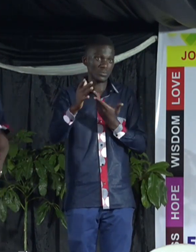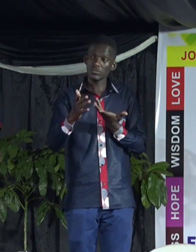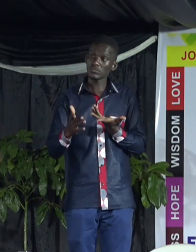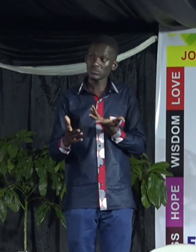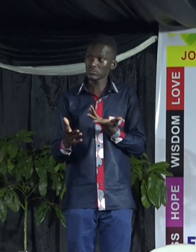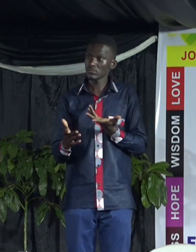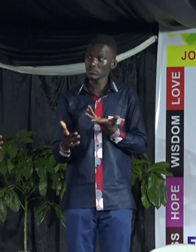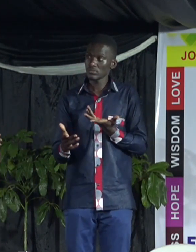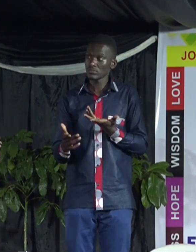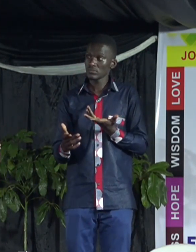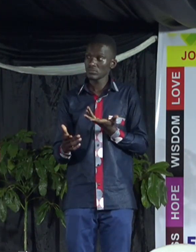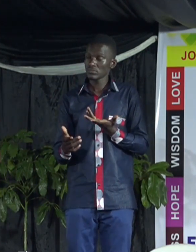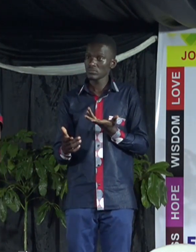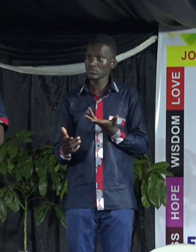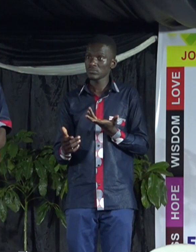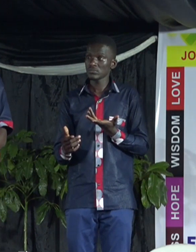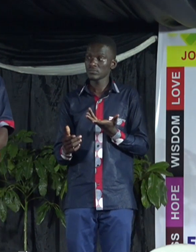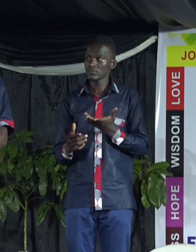Misege.